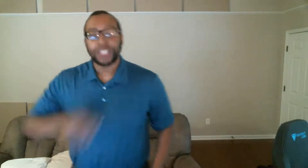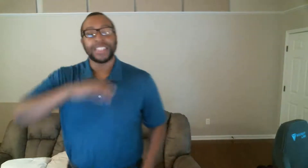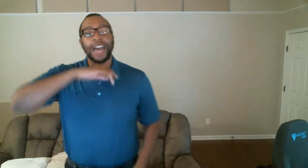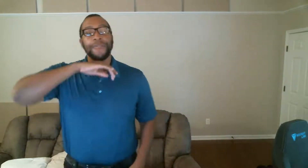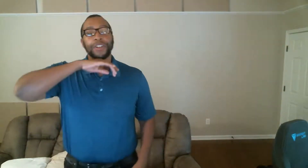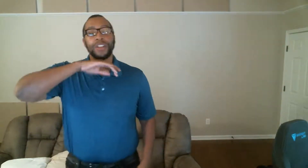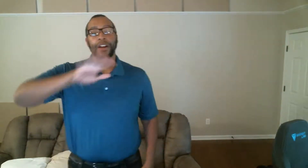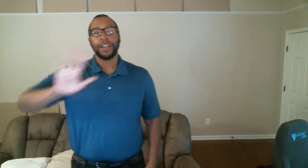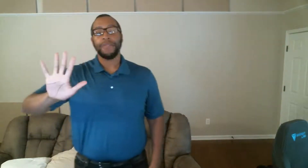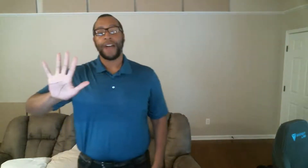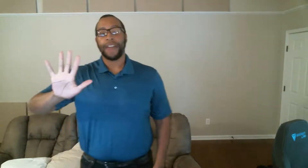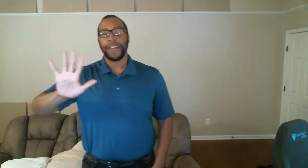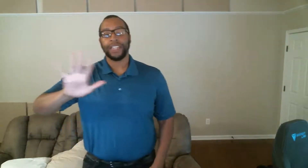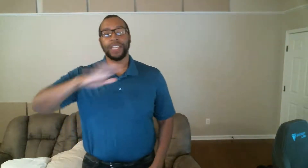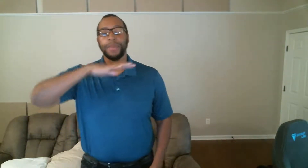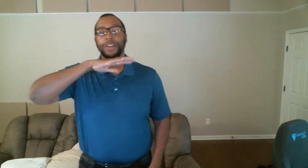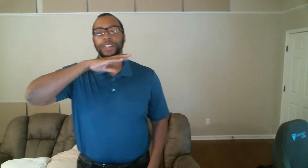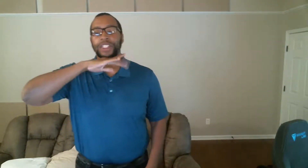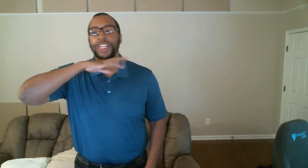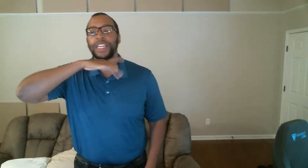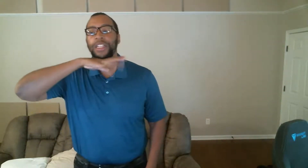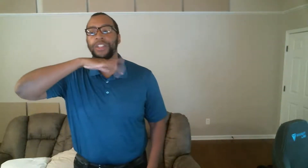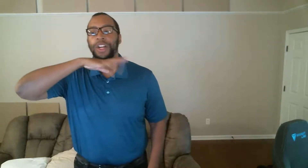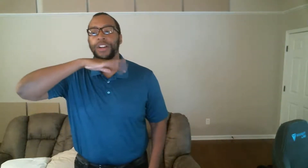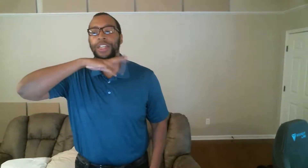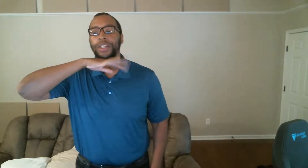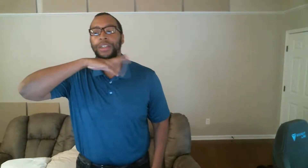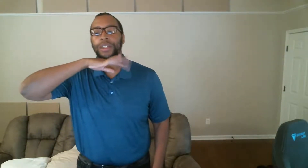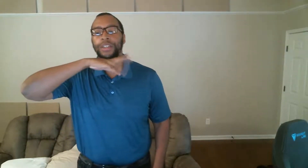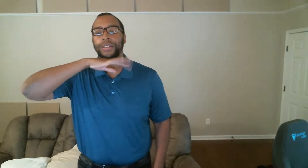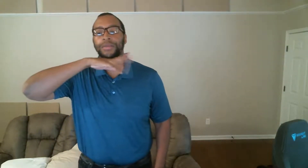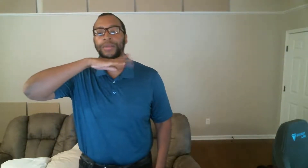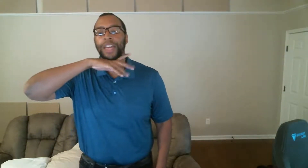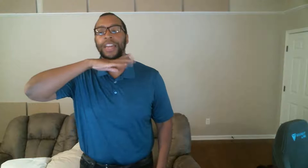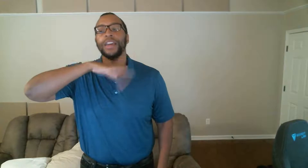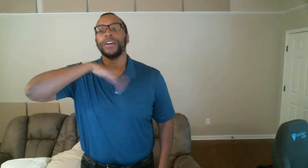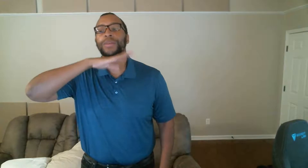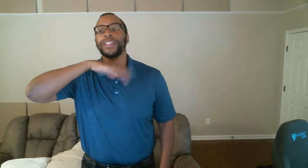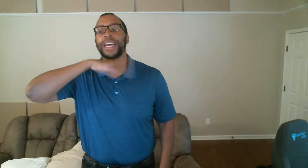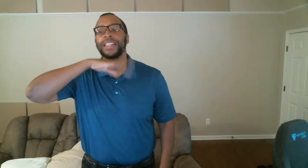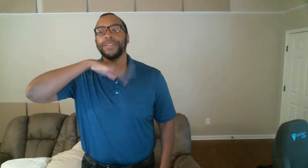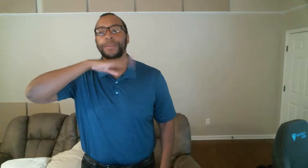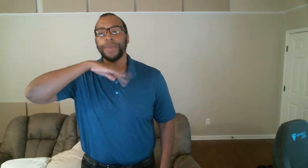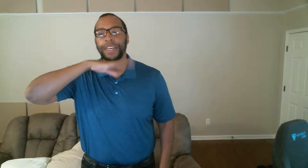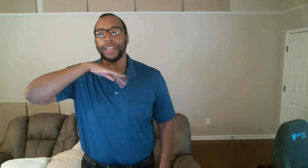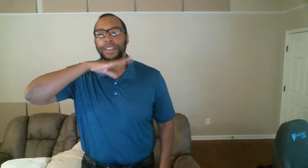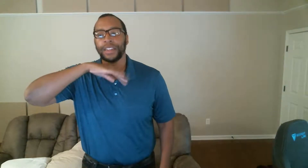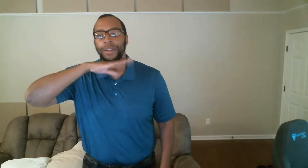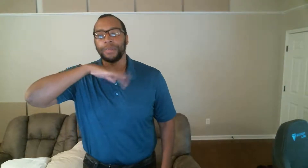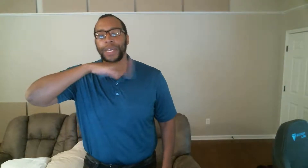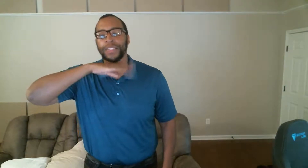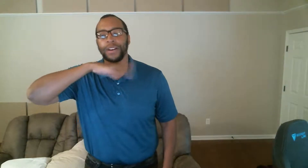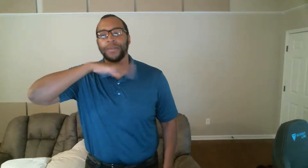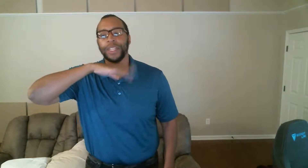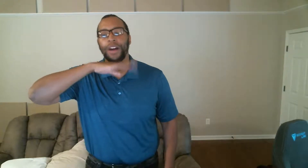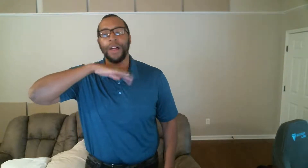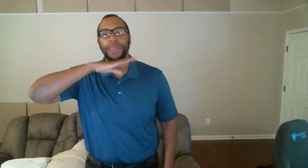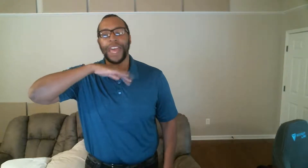Sign for dirty, 5-hand shape under the chin, dirty. Okay. We sign this for pig, though pigs aren't really all that